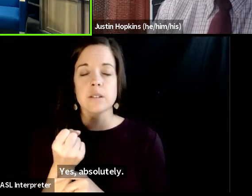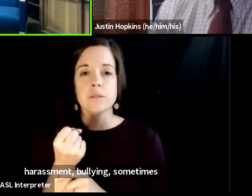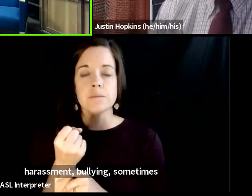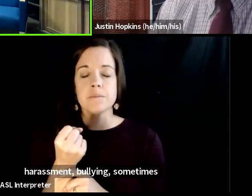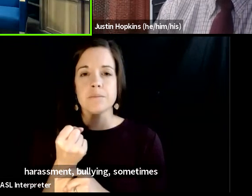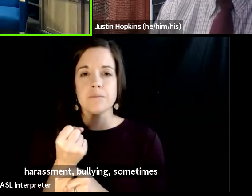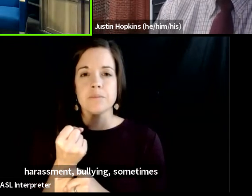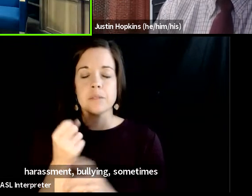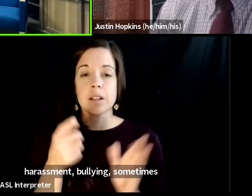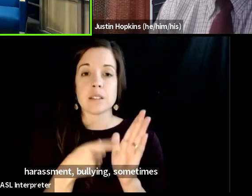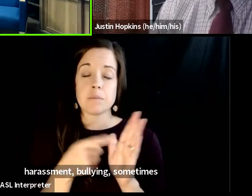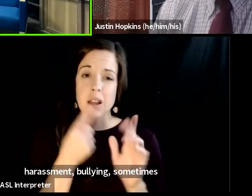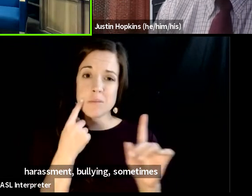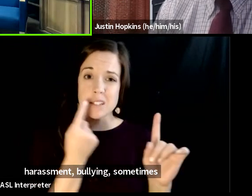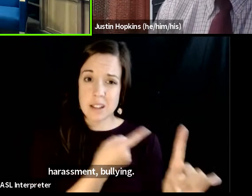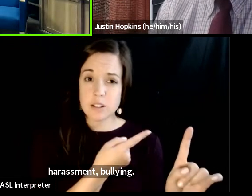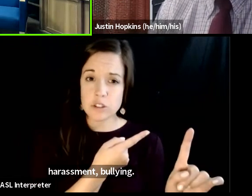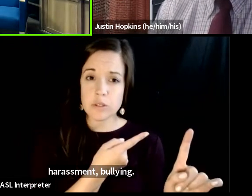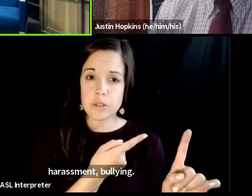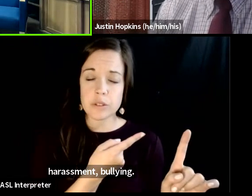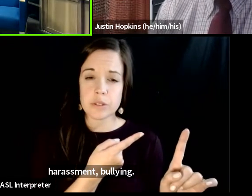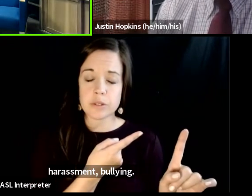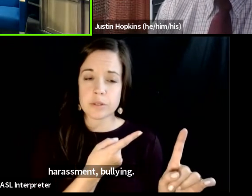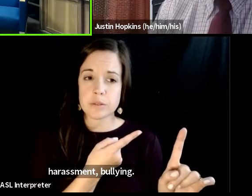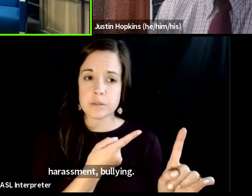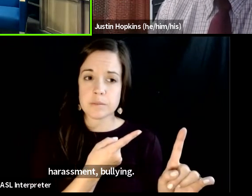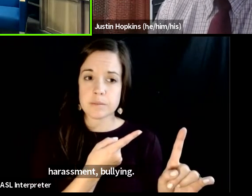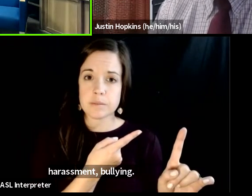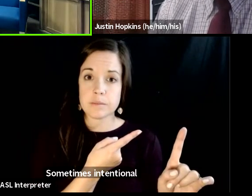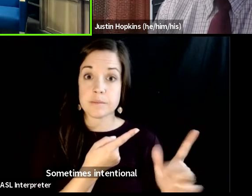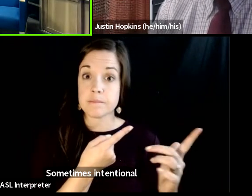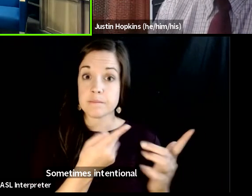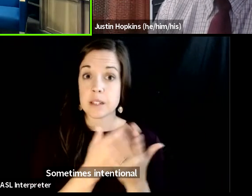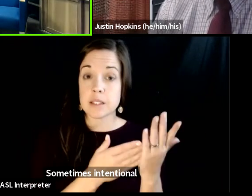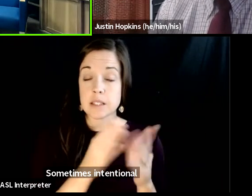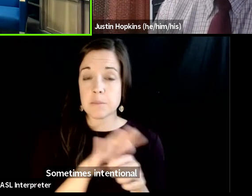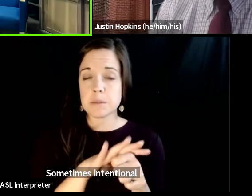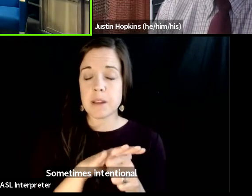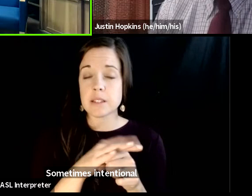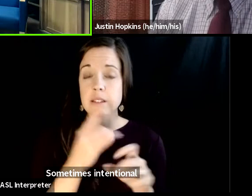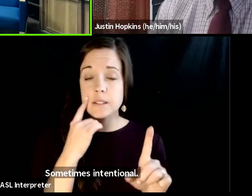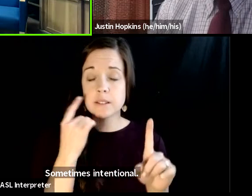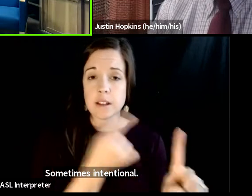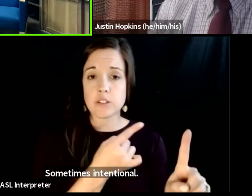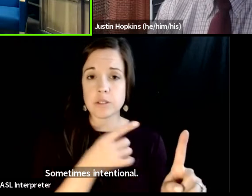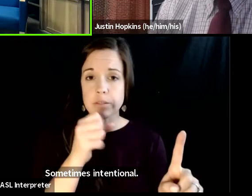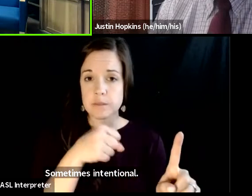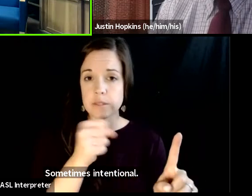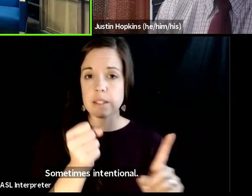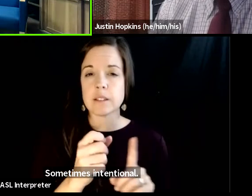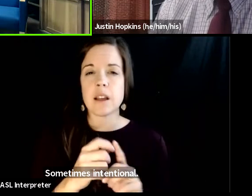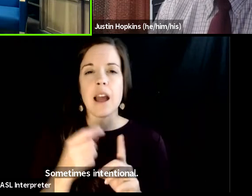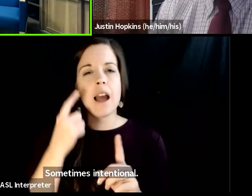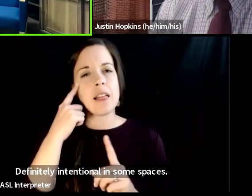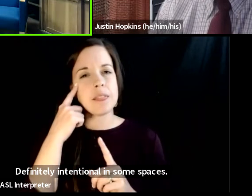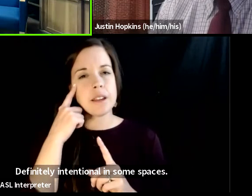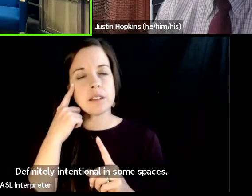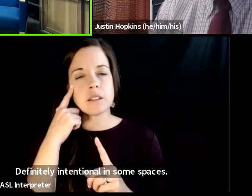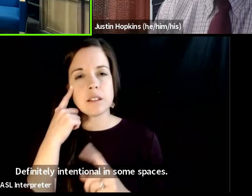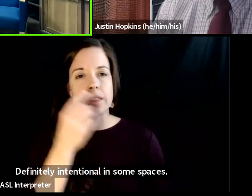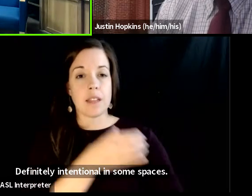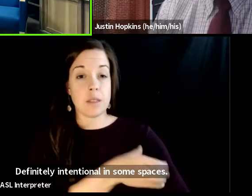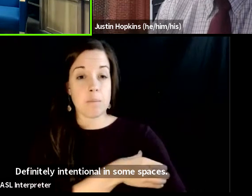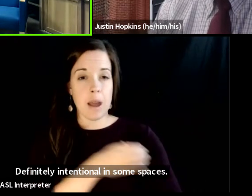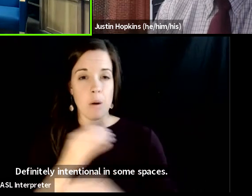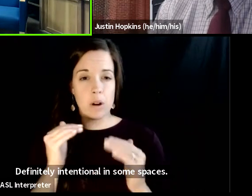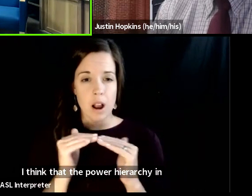sometimes intentional, definitely intentional in some spaces. I think that the power hierarchy